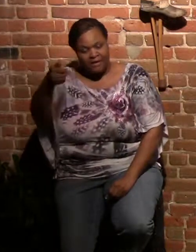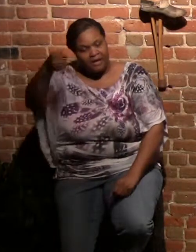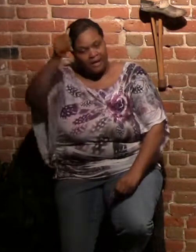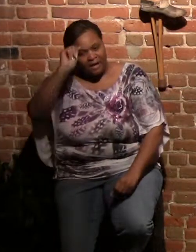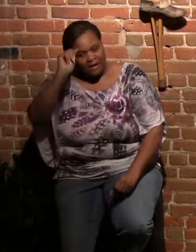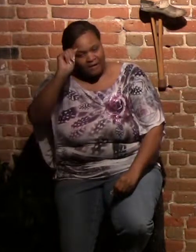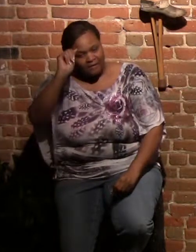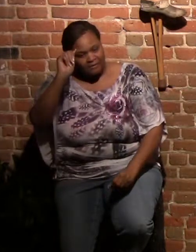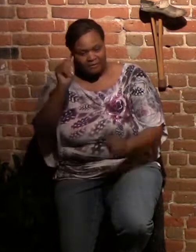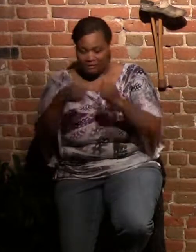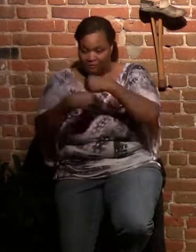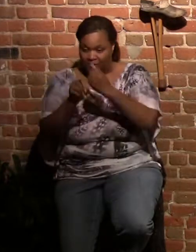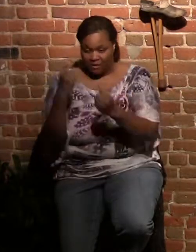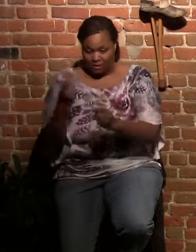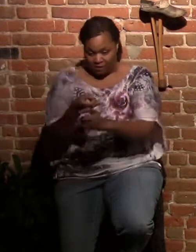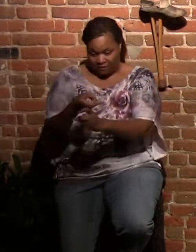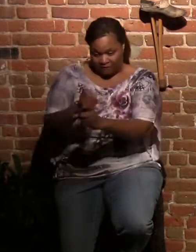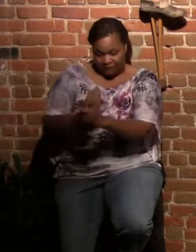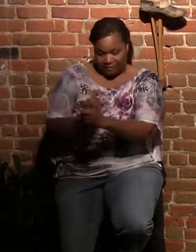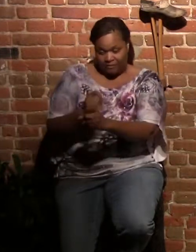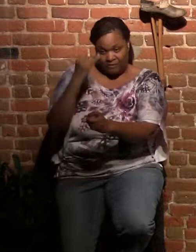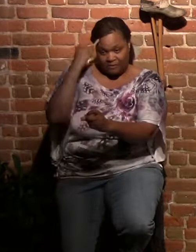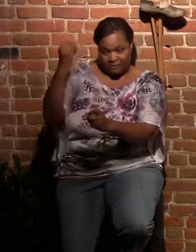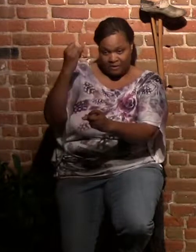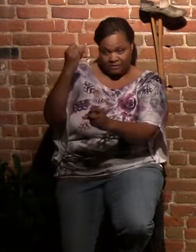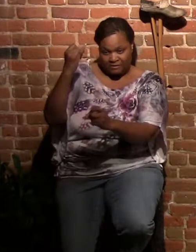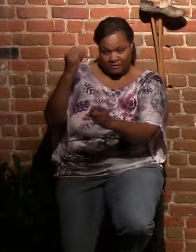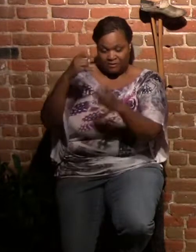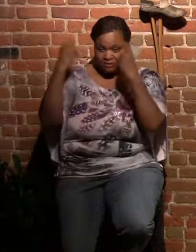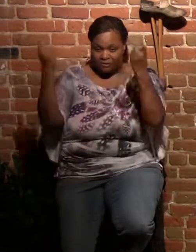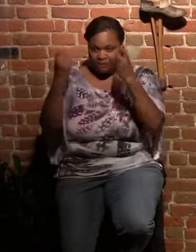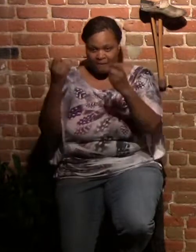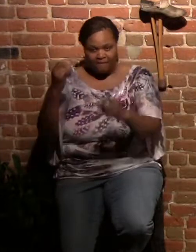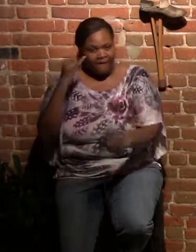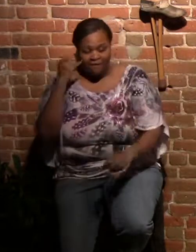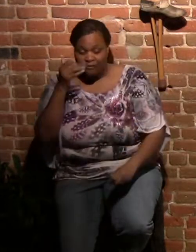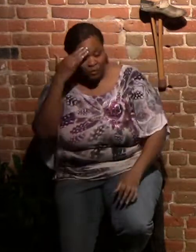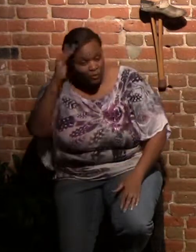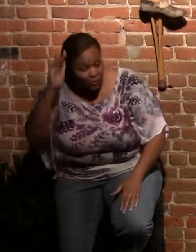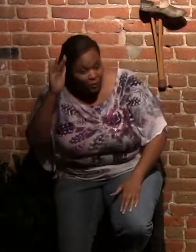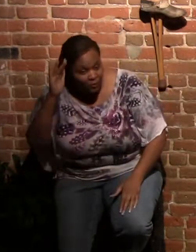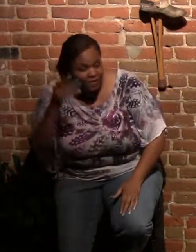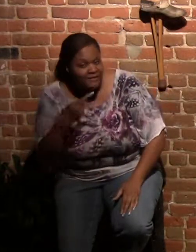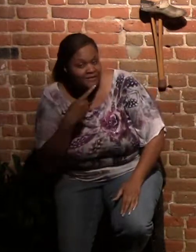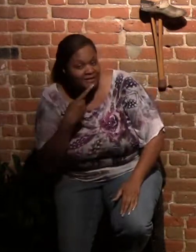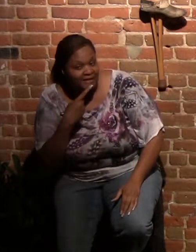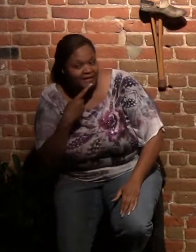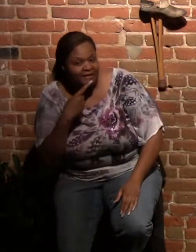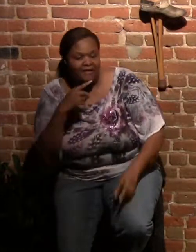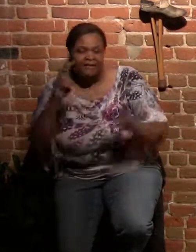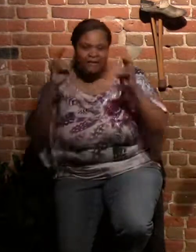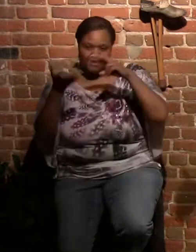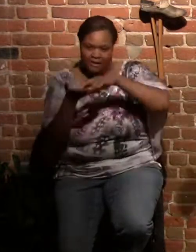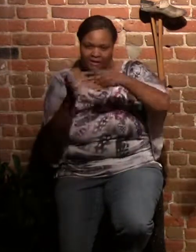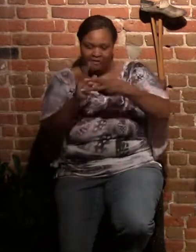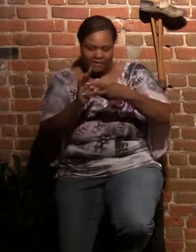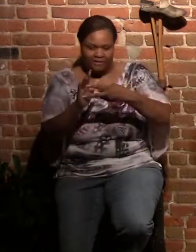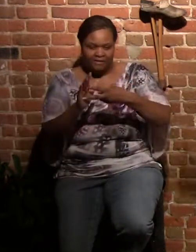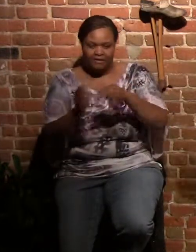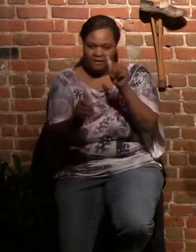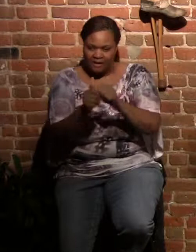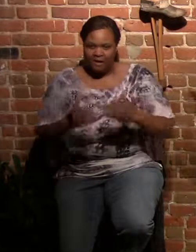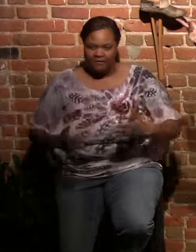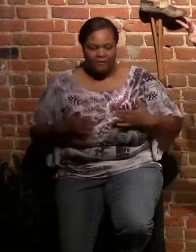by Elope. And if you don't know Elope, you have to learn to say this after me. It stands for